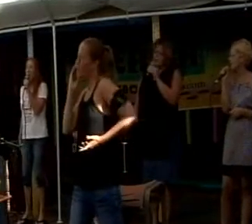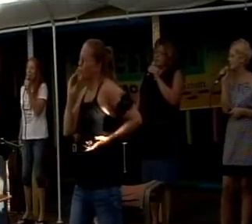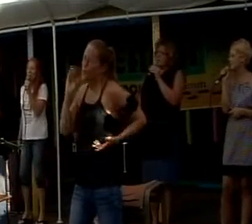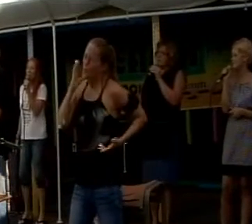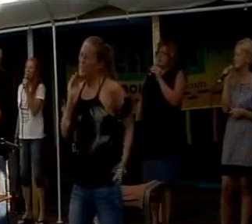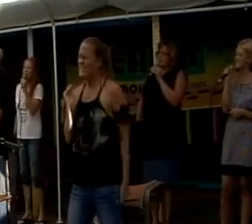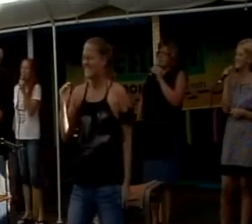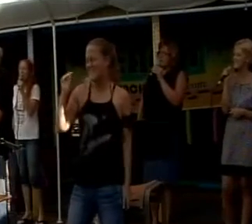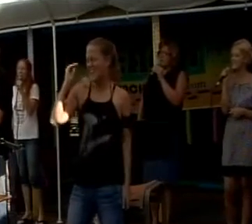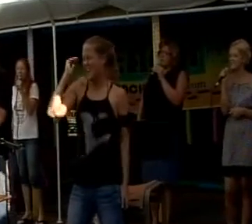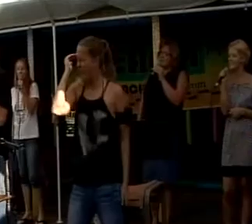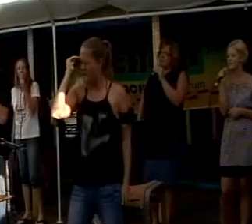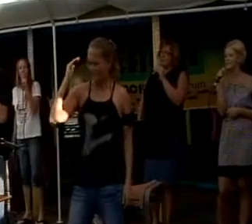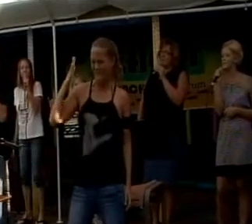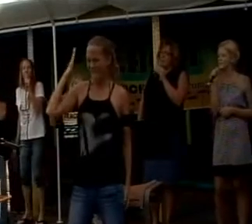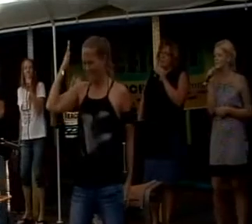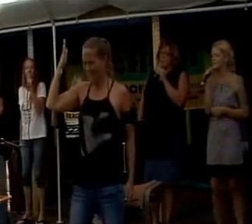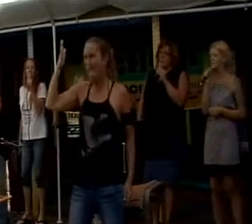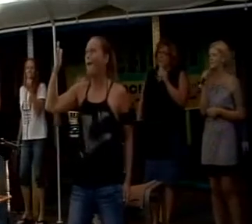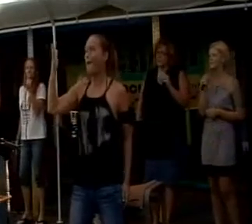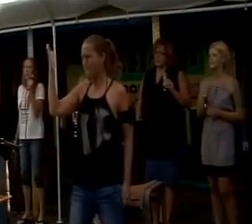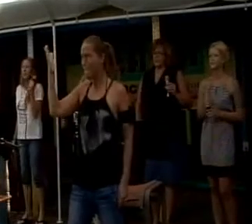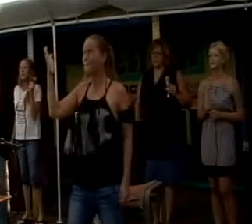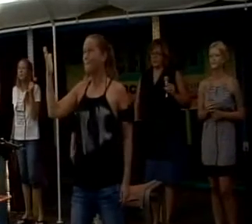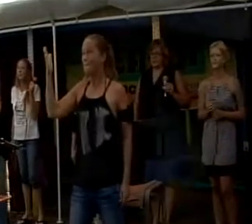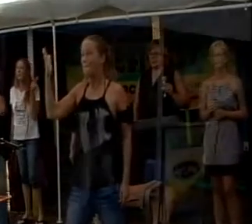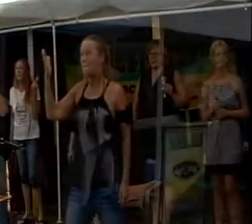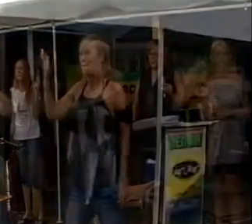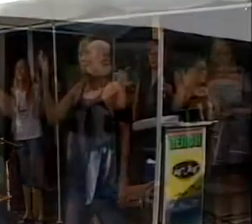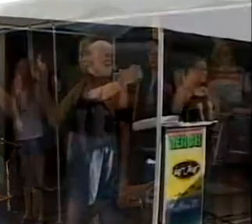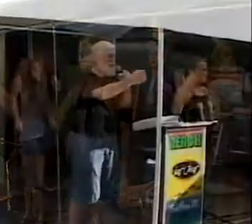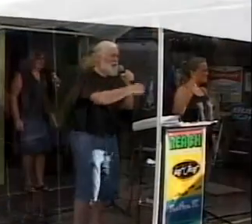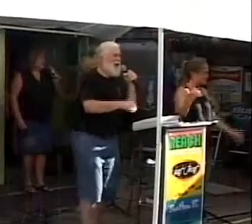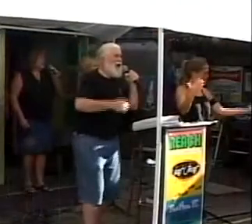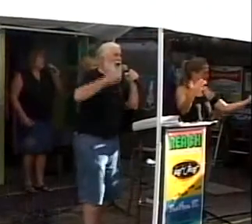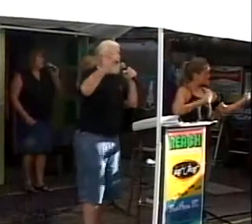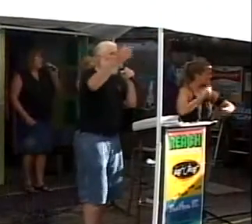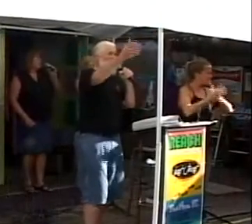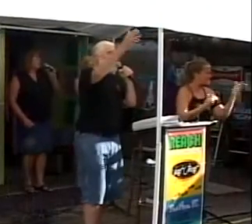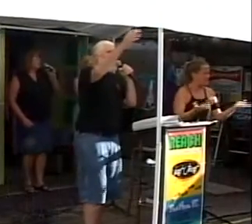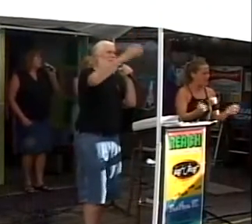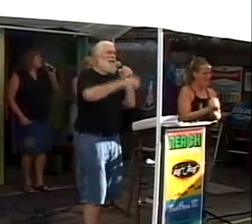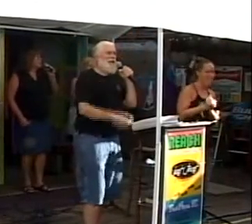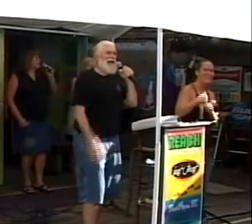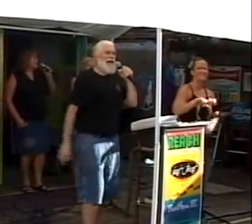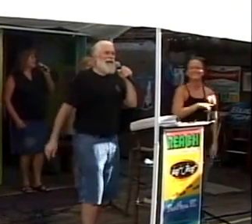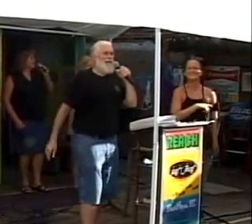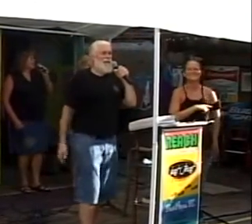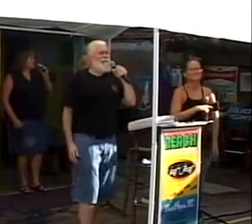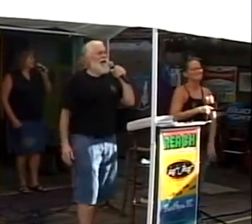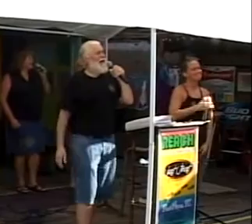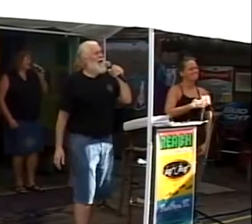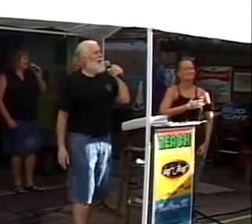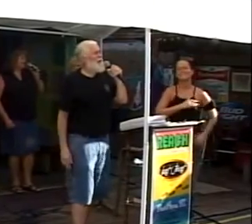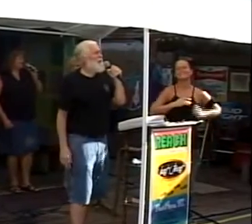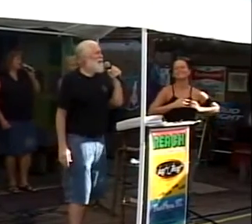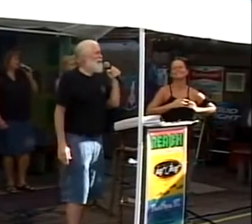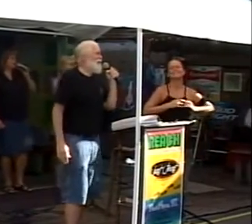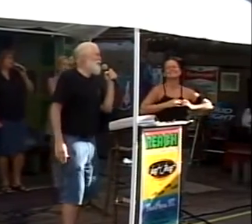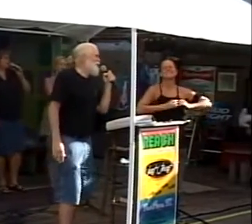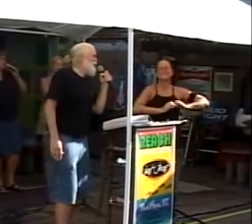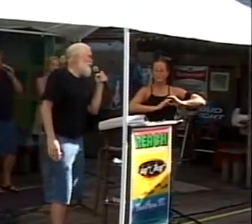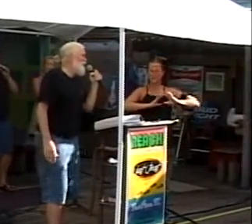I want to see you. You know it now. Come on, sing along. Open the eyes of my